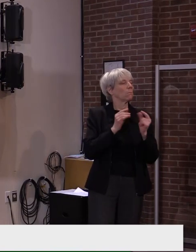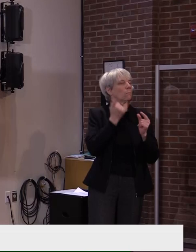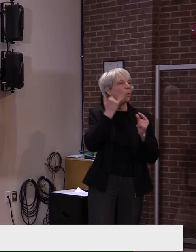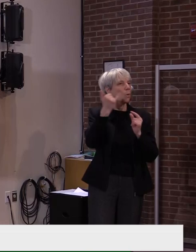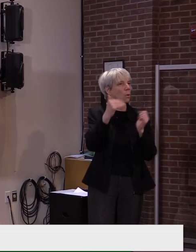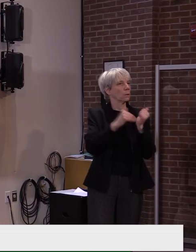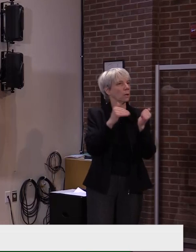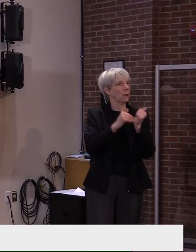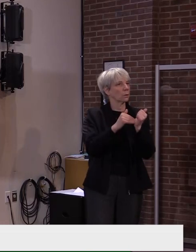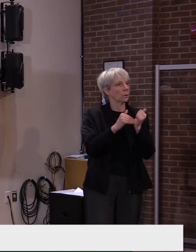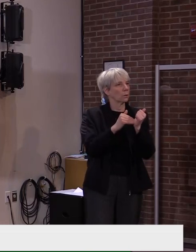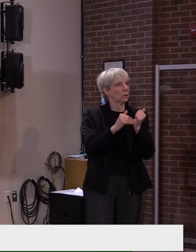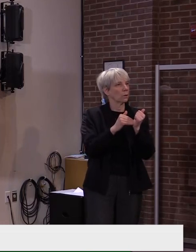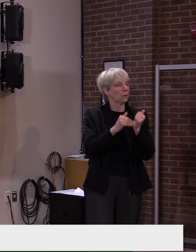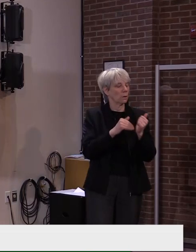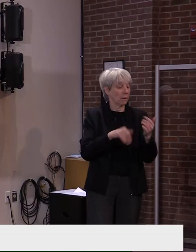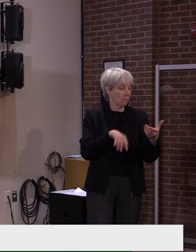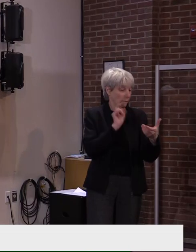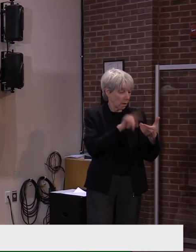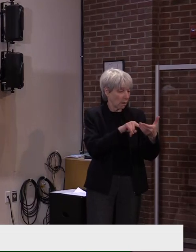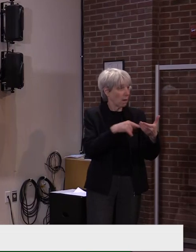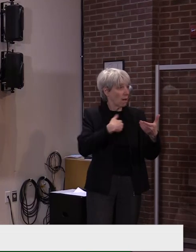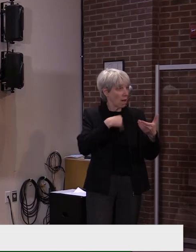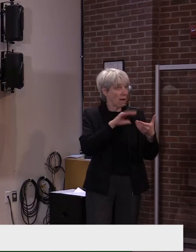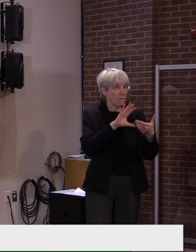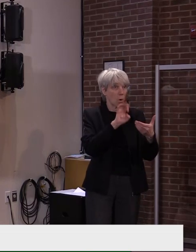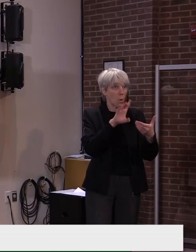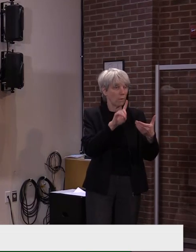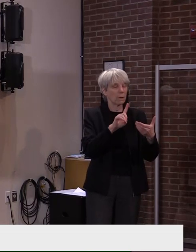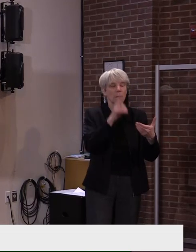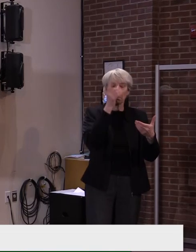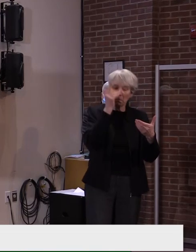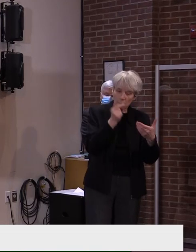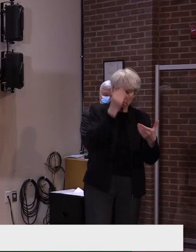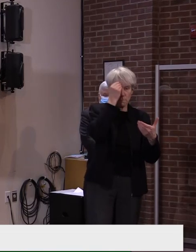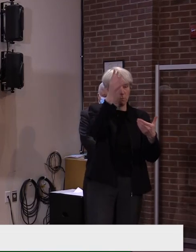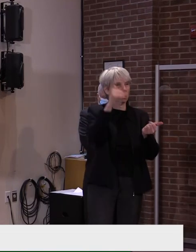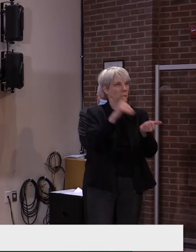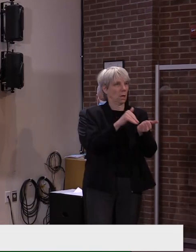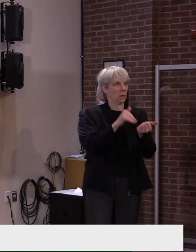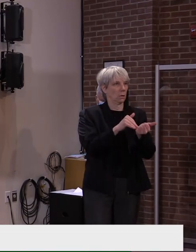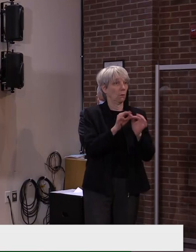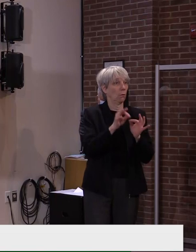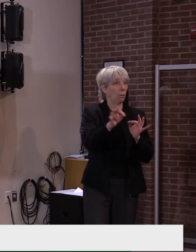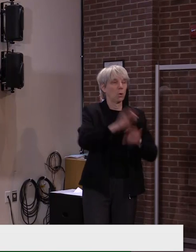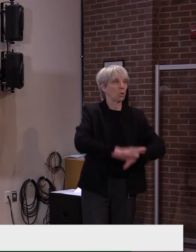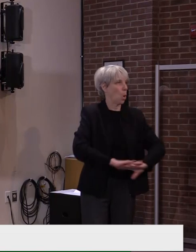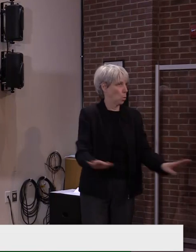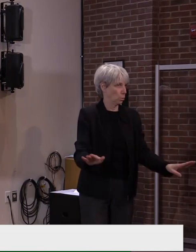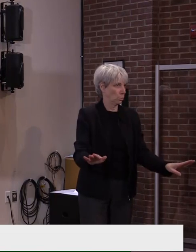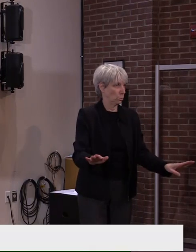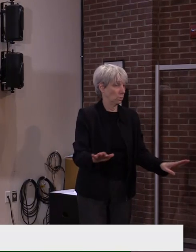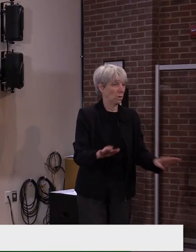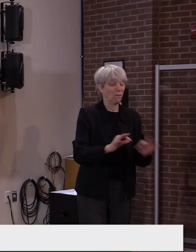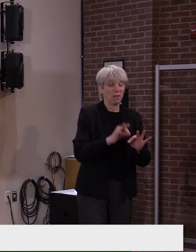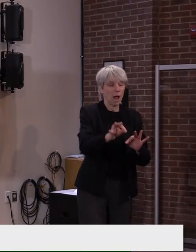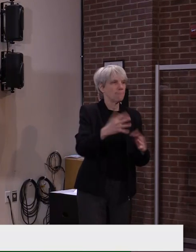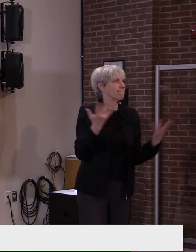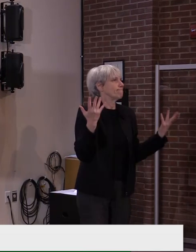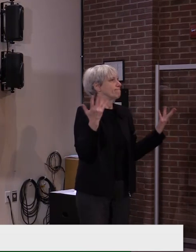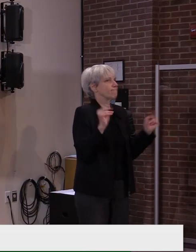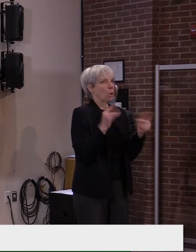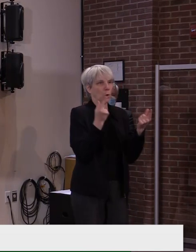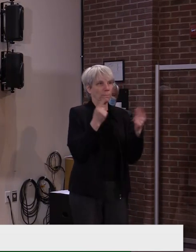get your result. Timing is important to successful treatment. One of the advantages of how long